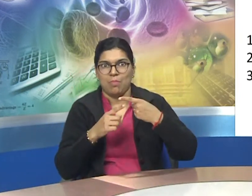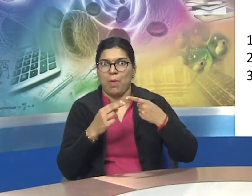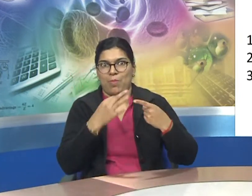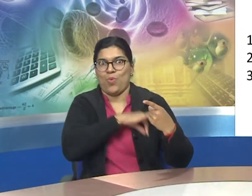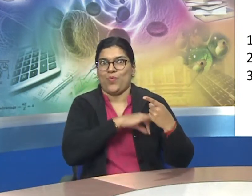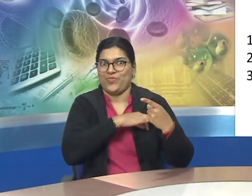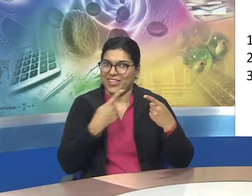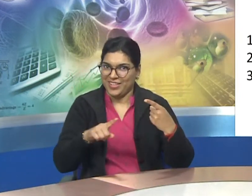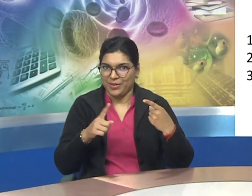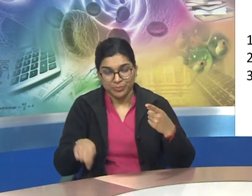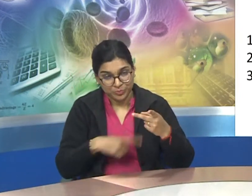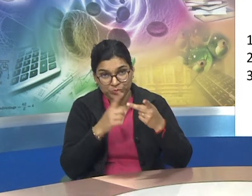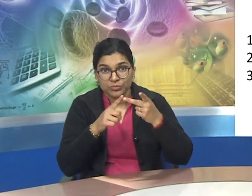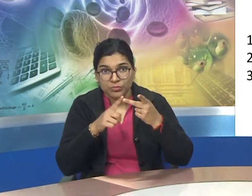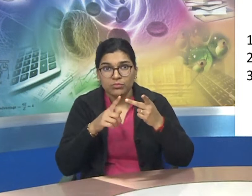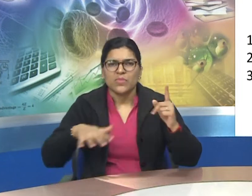everything is clean.